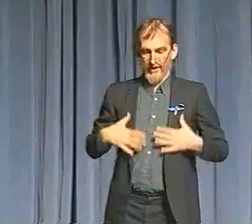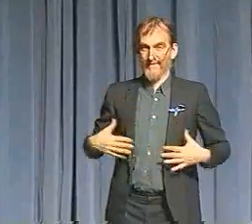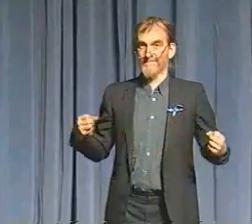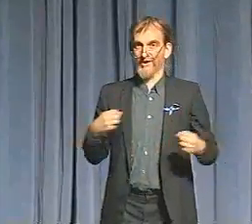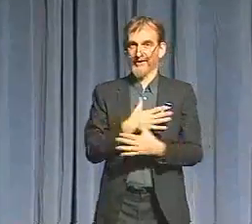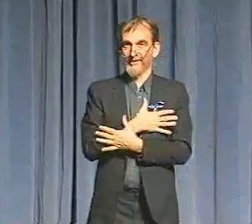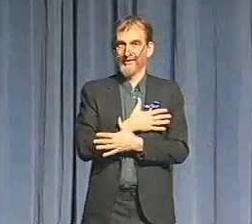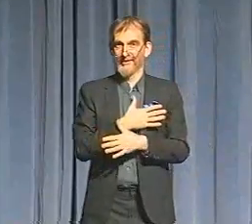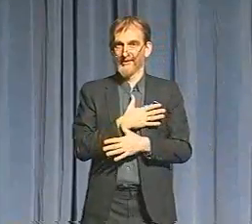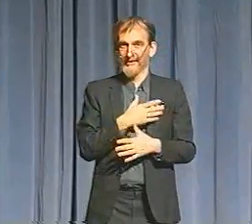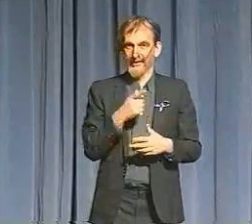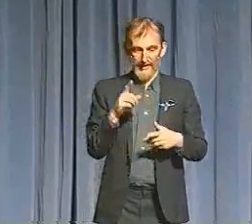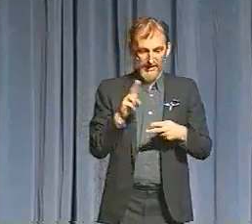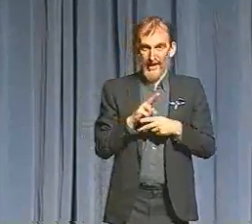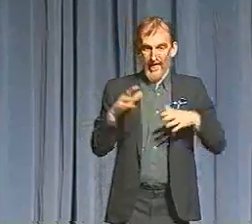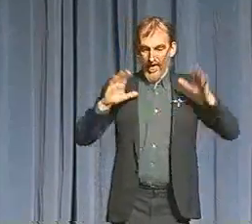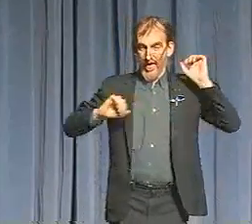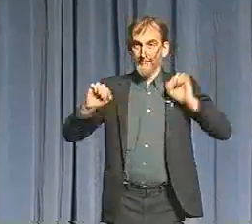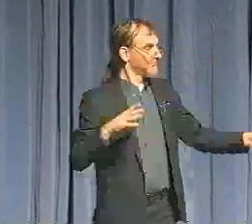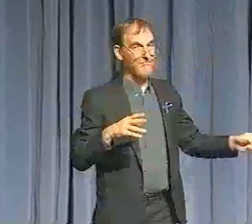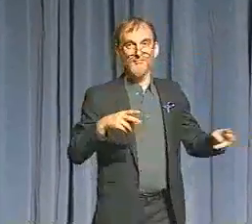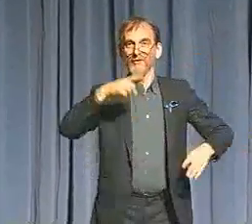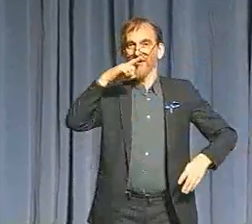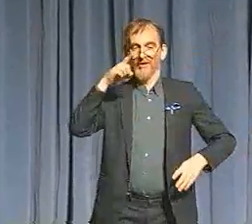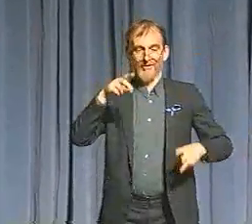Yeah, as we saw in the past, that